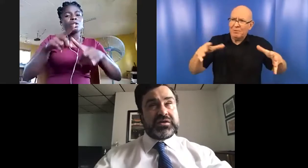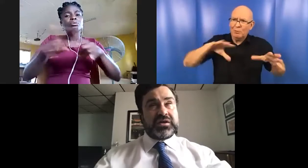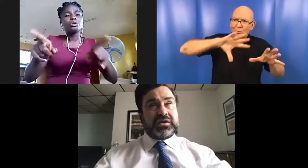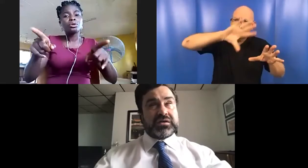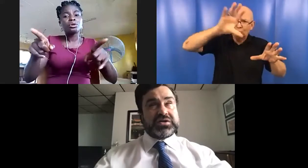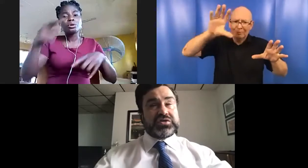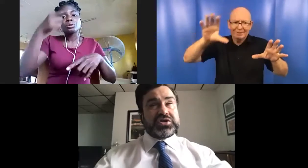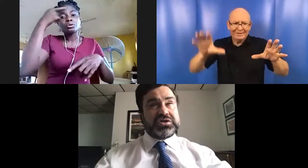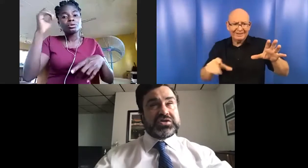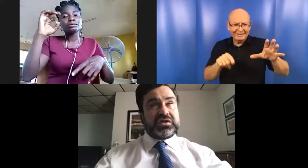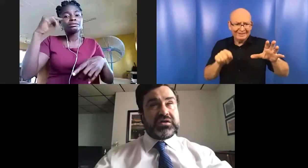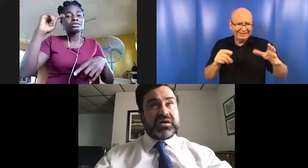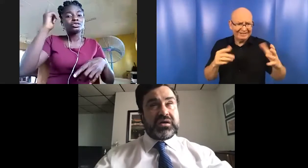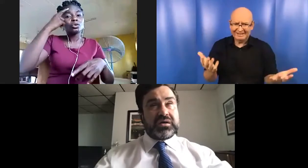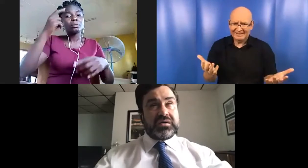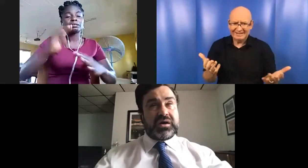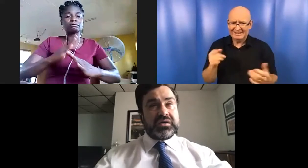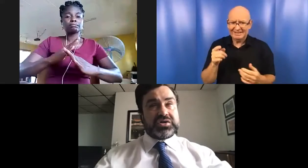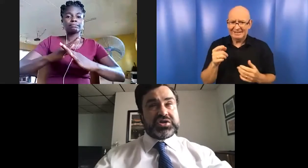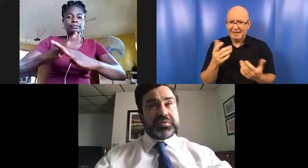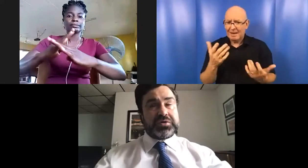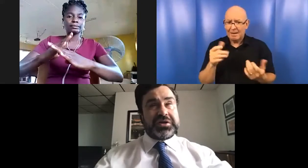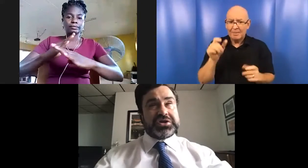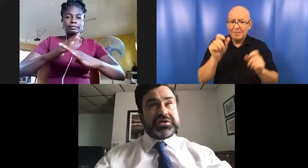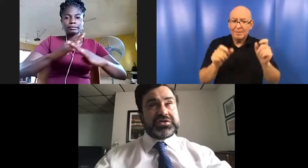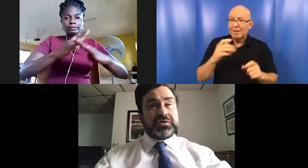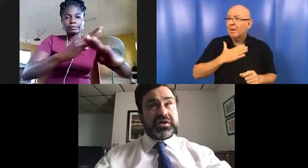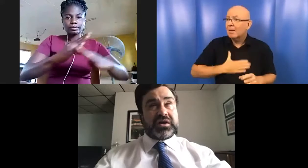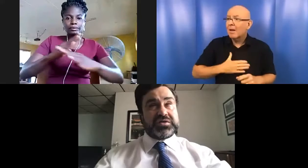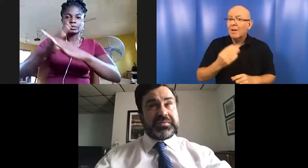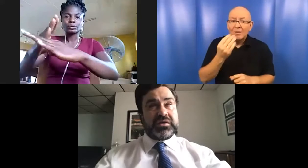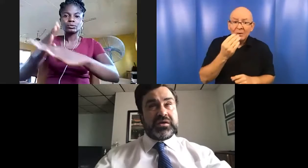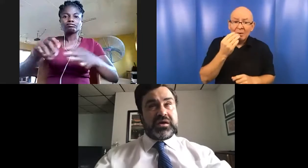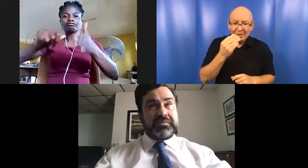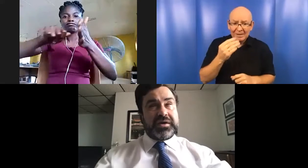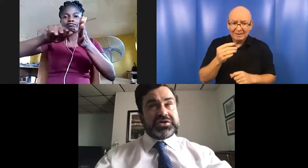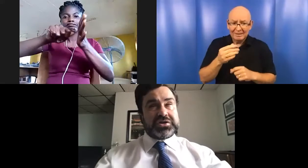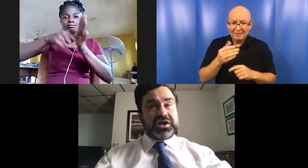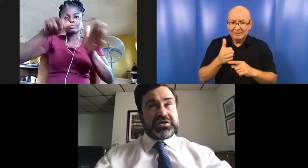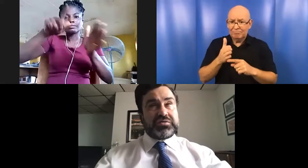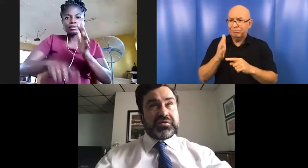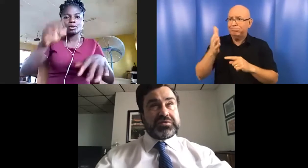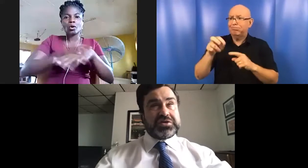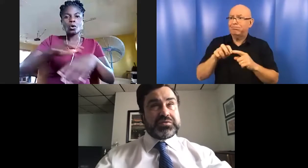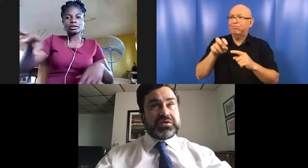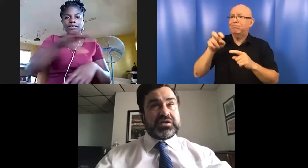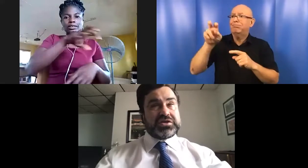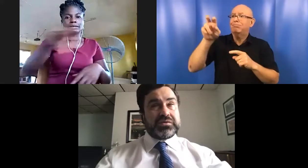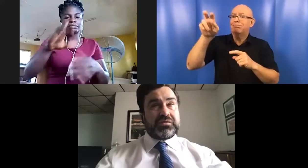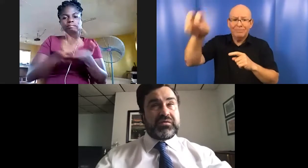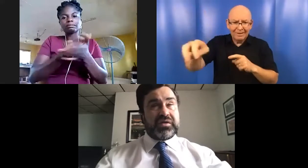exerted restrictions on transportation, so that has been a major challenge for persons